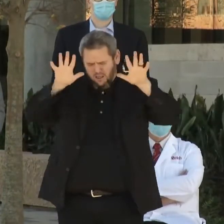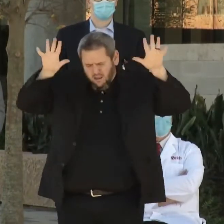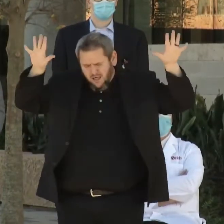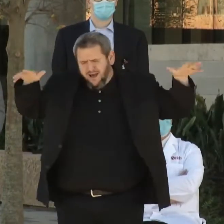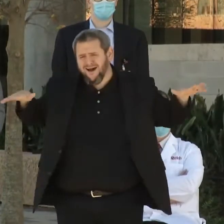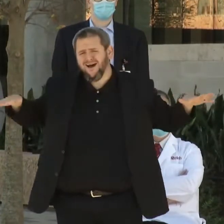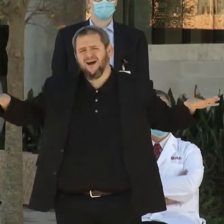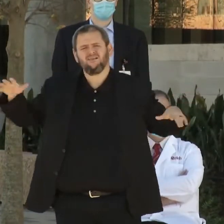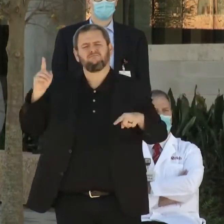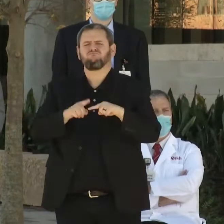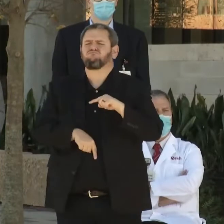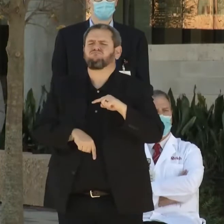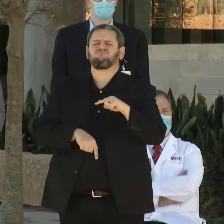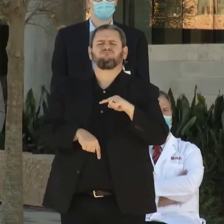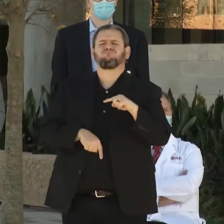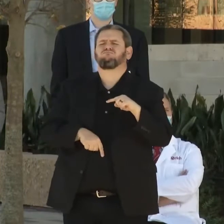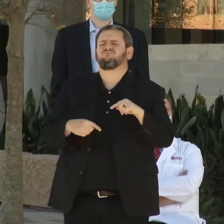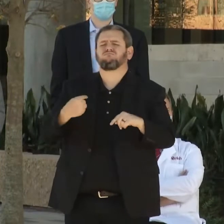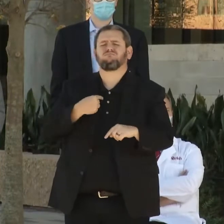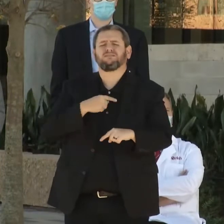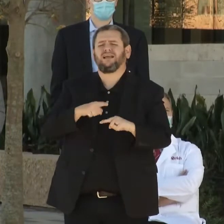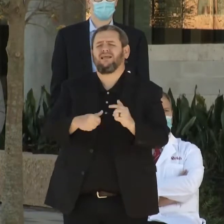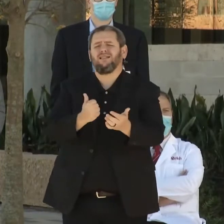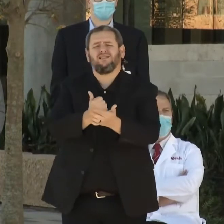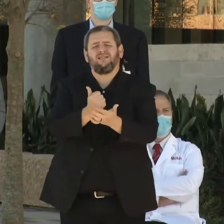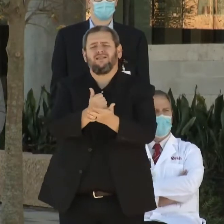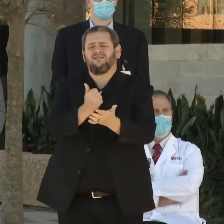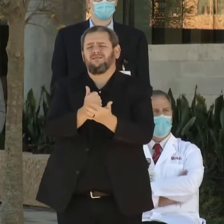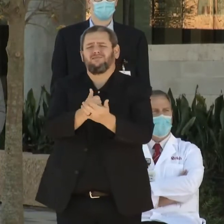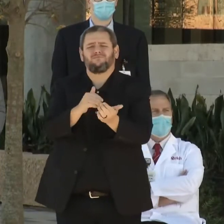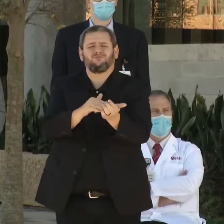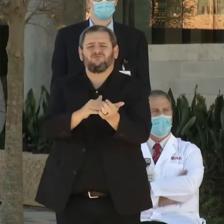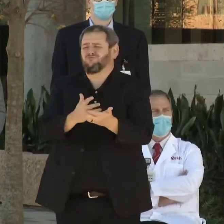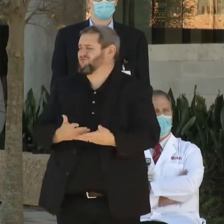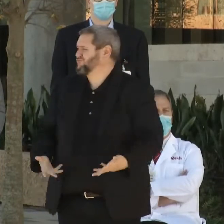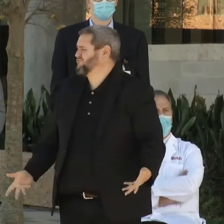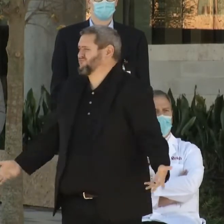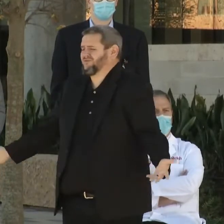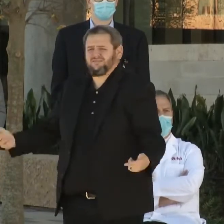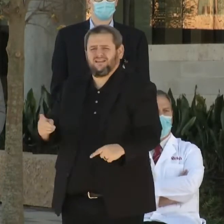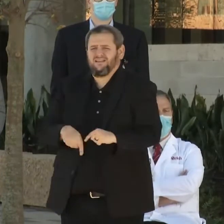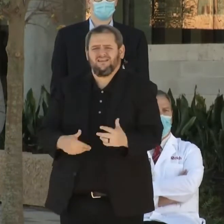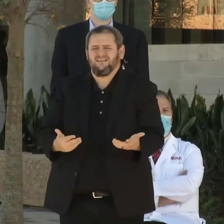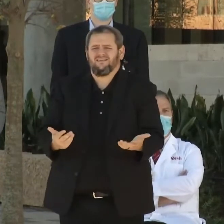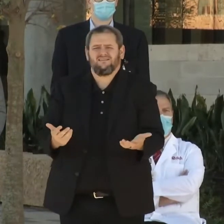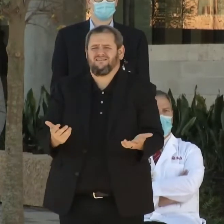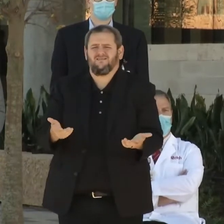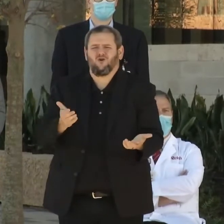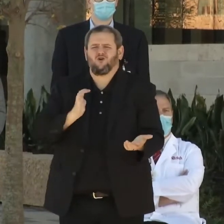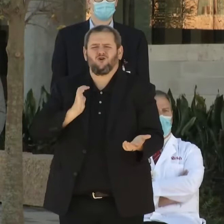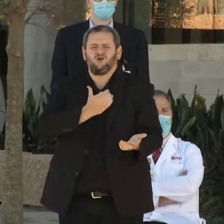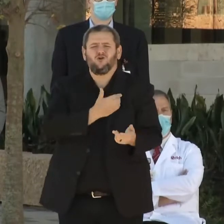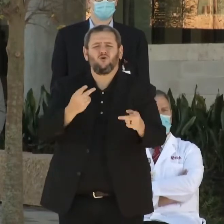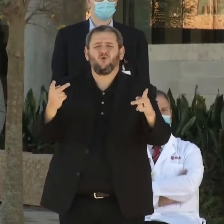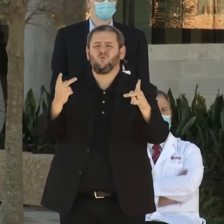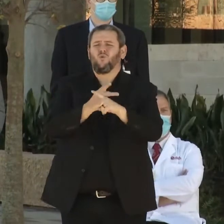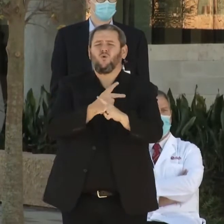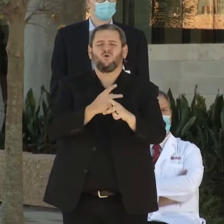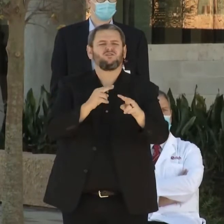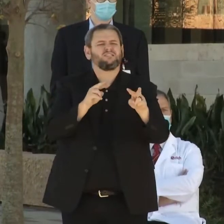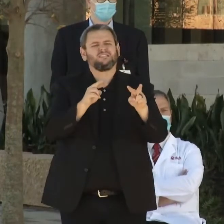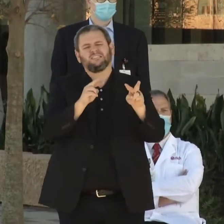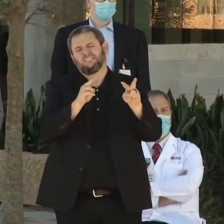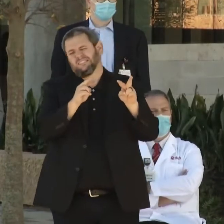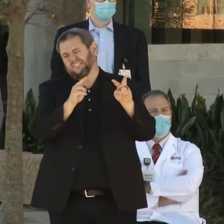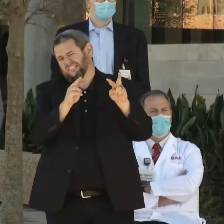all of those who need it. Our worst nightmare right now for any one of us physicians or healthcare workers is